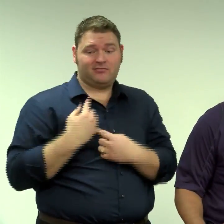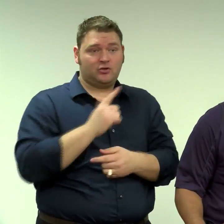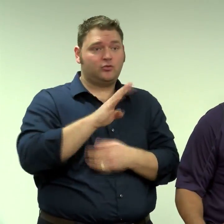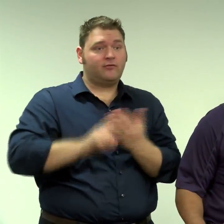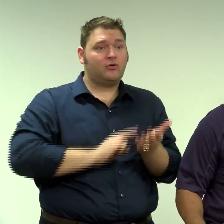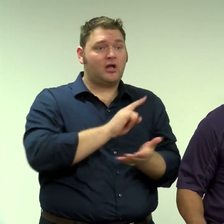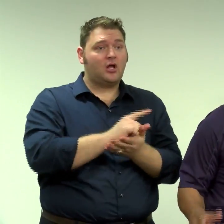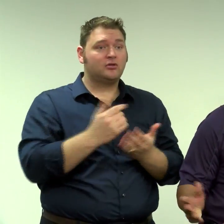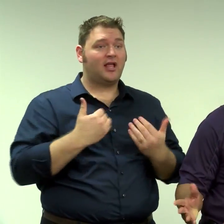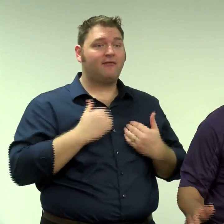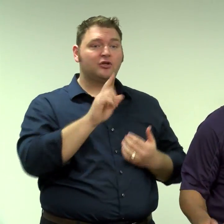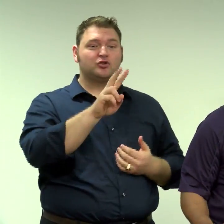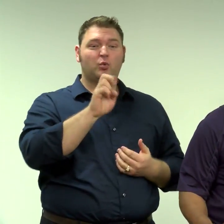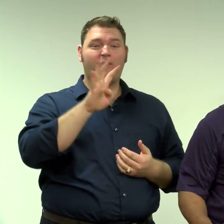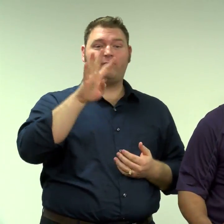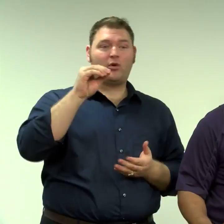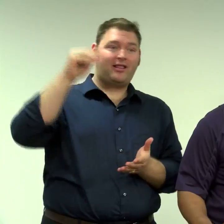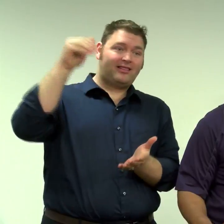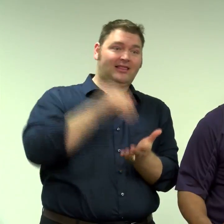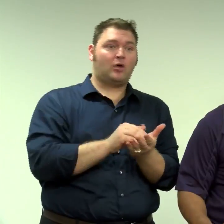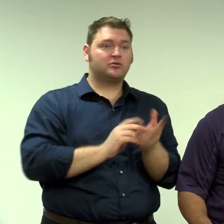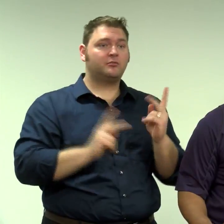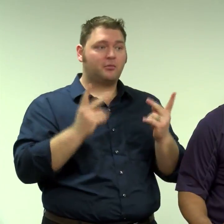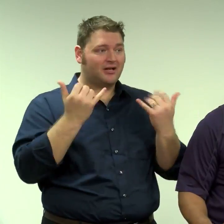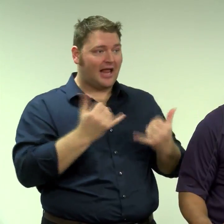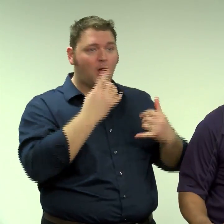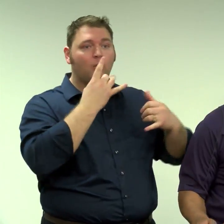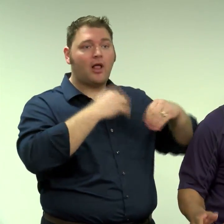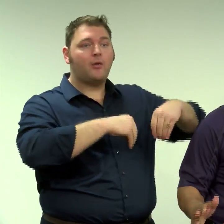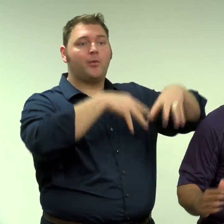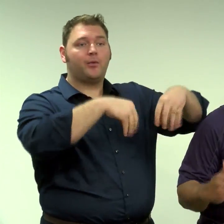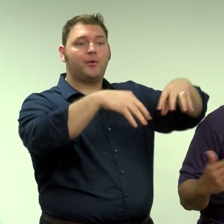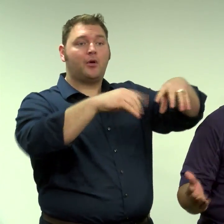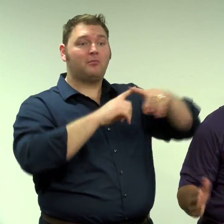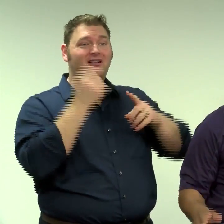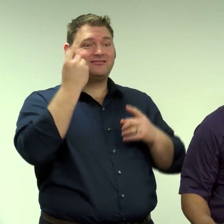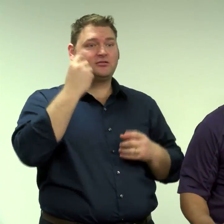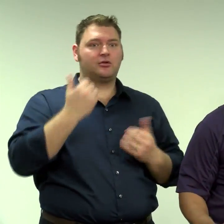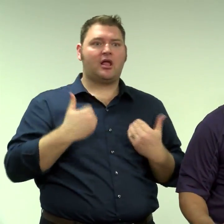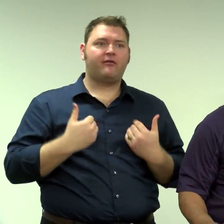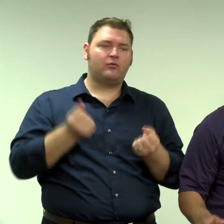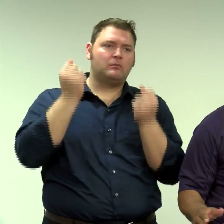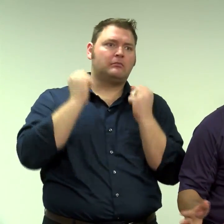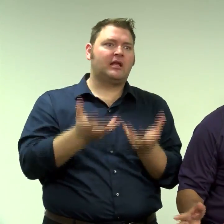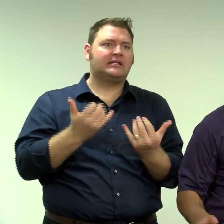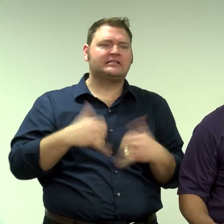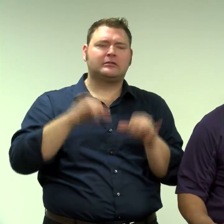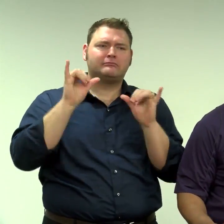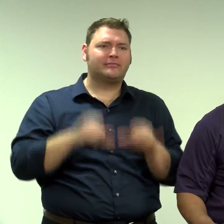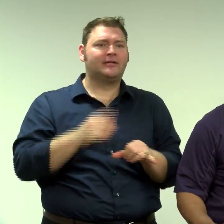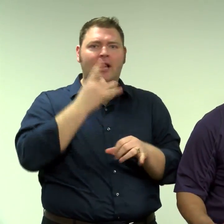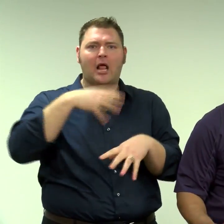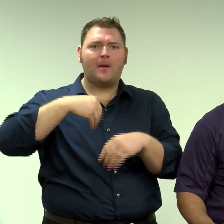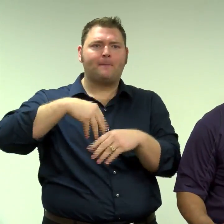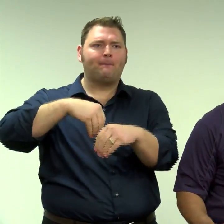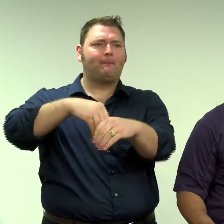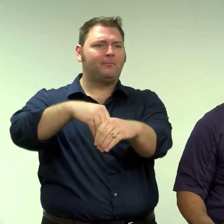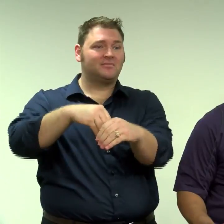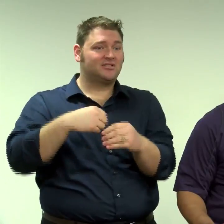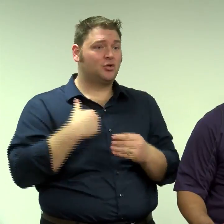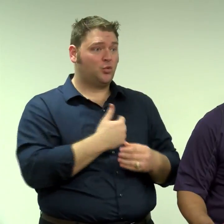240,000 customers, yet we still have 100,000 customers without service. As fast as we get them on, we're losing additional